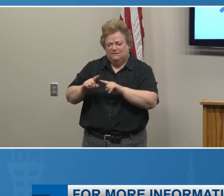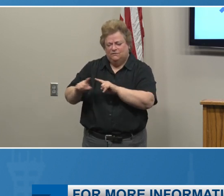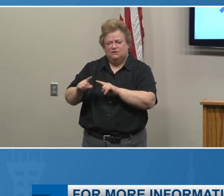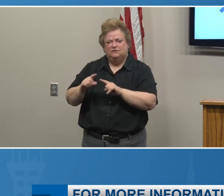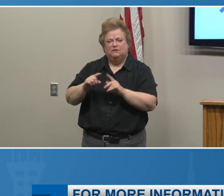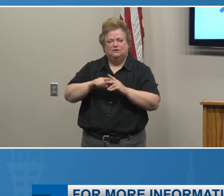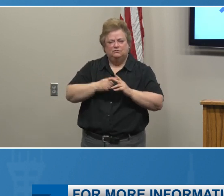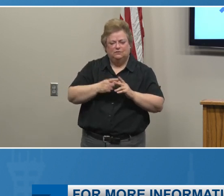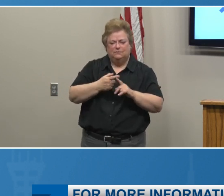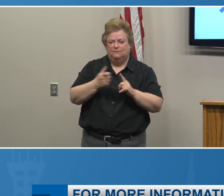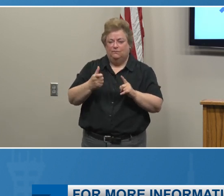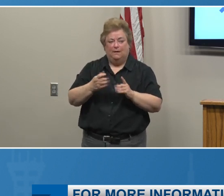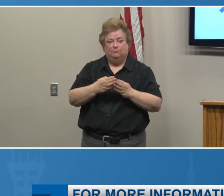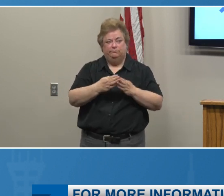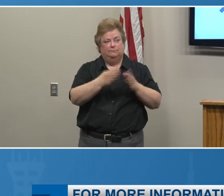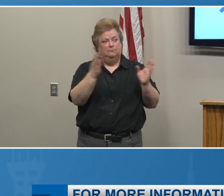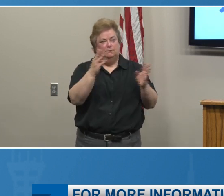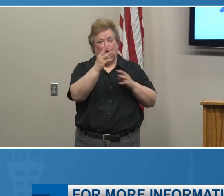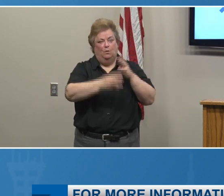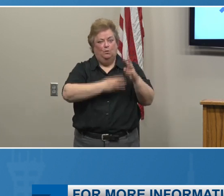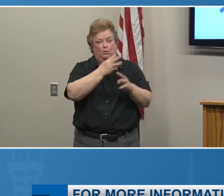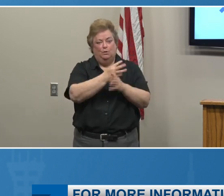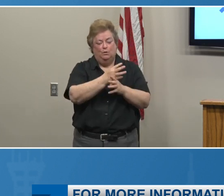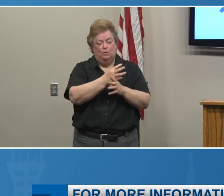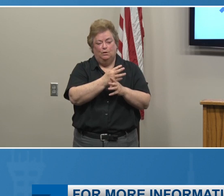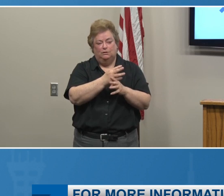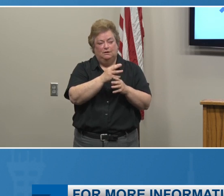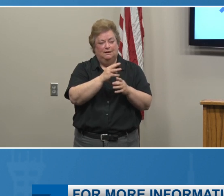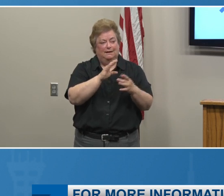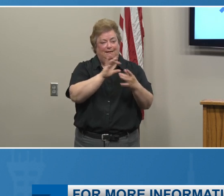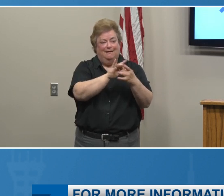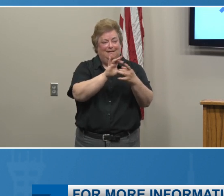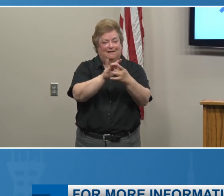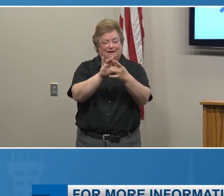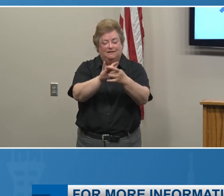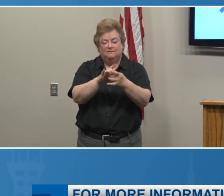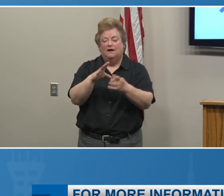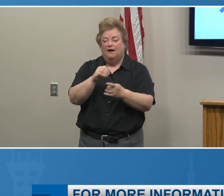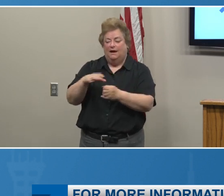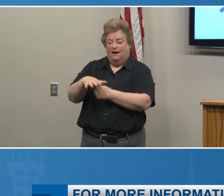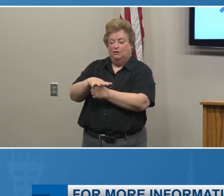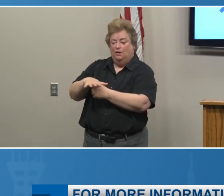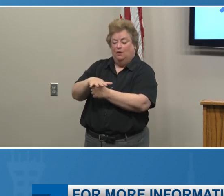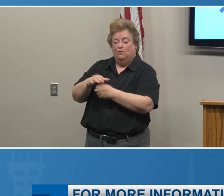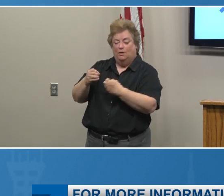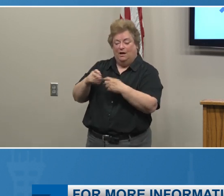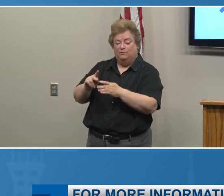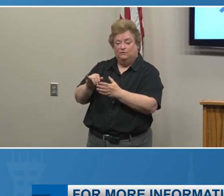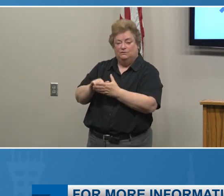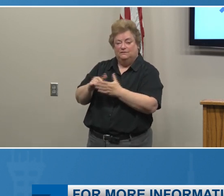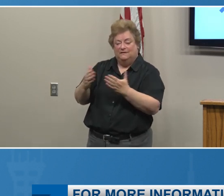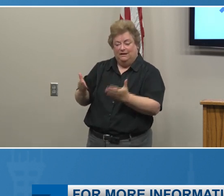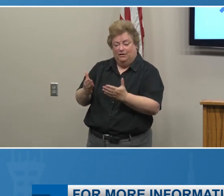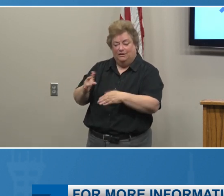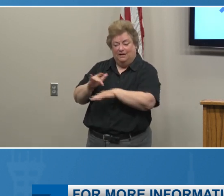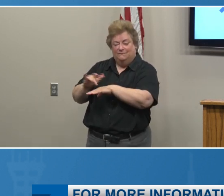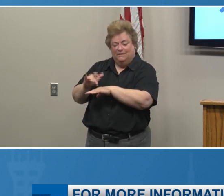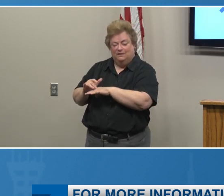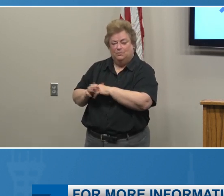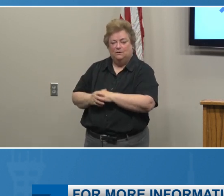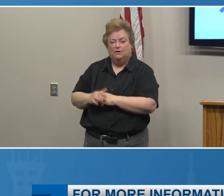sources both worldwide links and local opportunities that are available we have a lot of